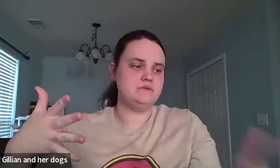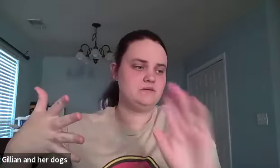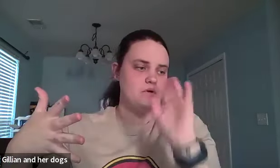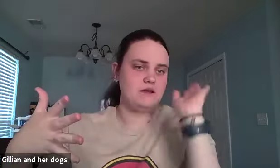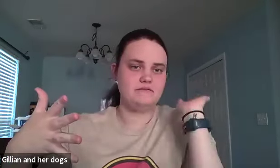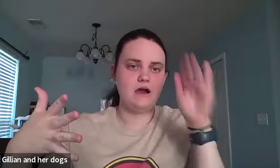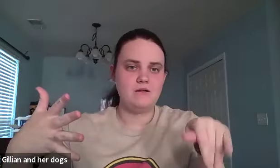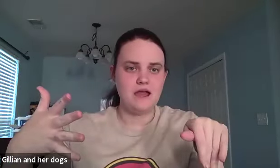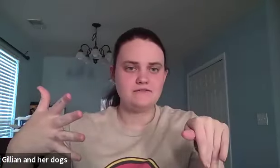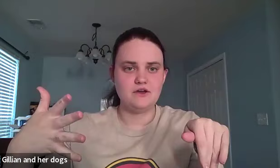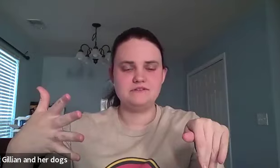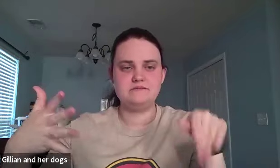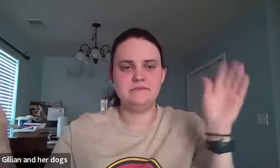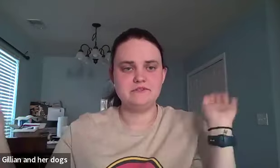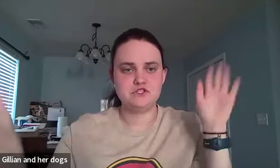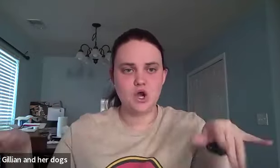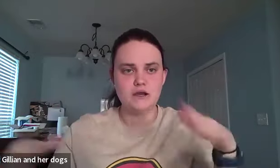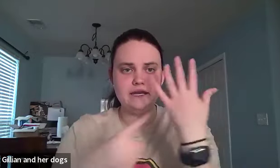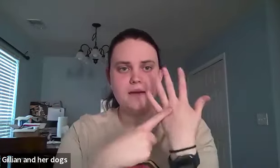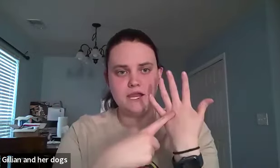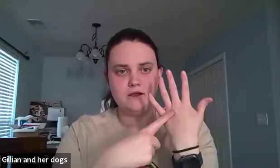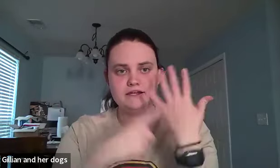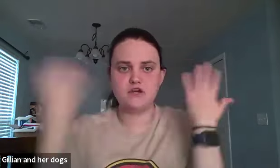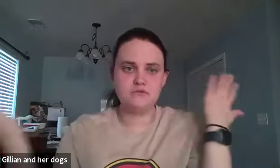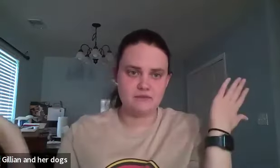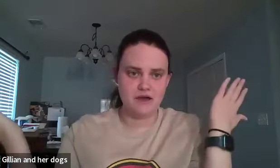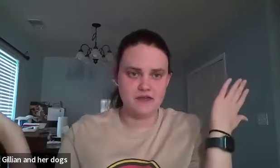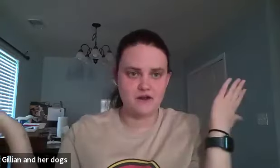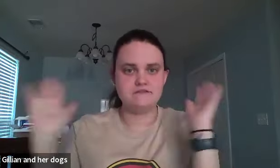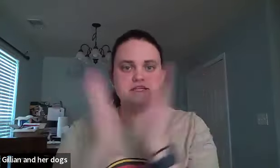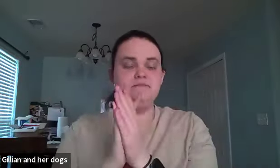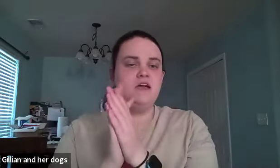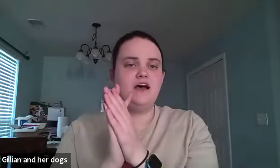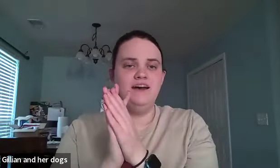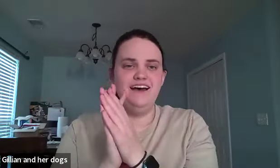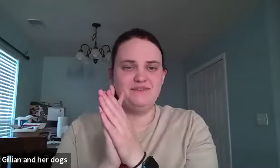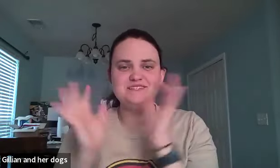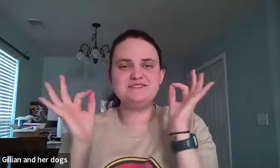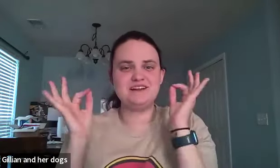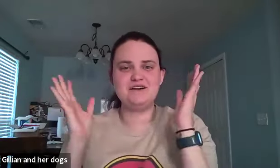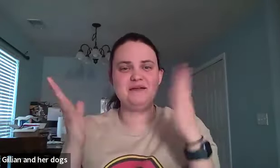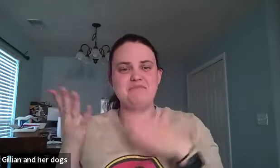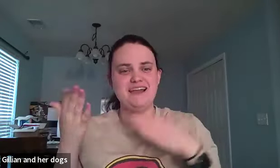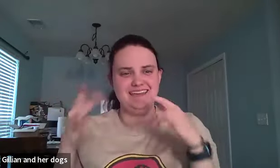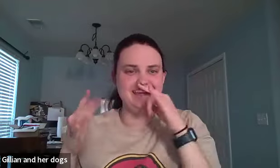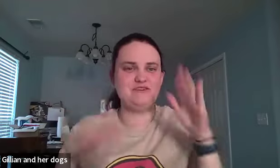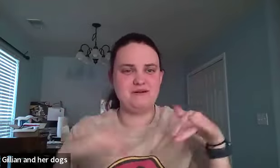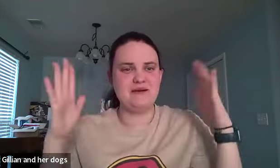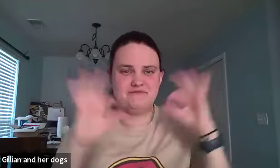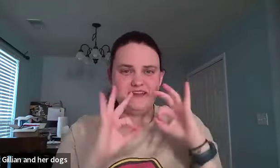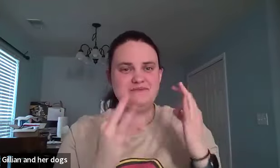husband and wife. I'll add those. Sorry, not married. Don't think about that often. I'm still stuck on like my kid growing up